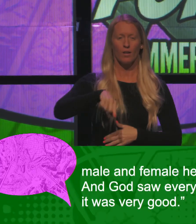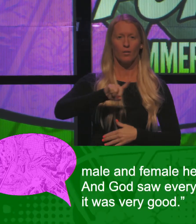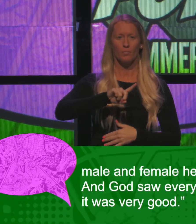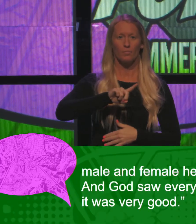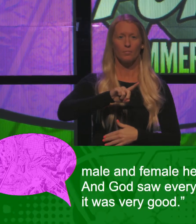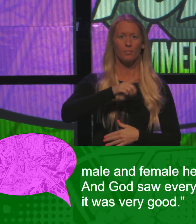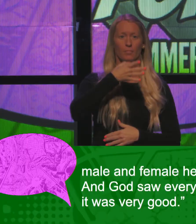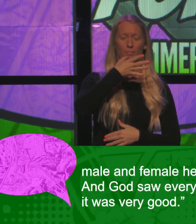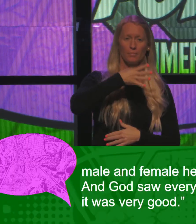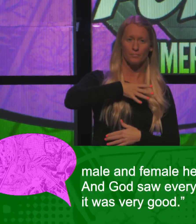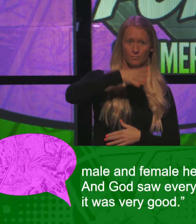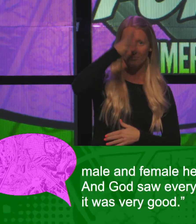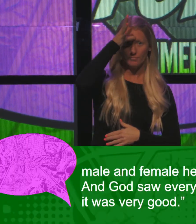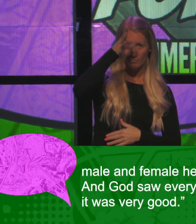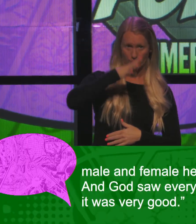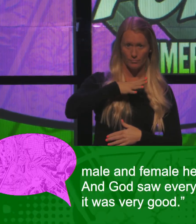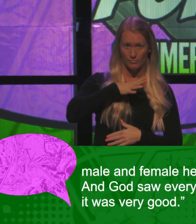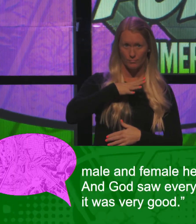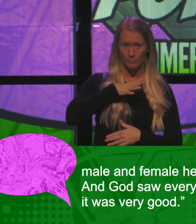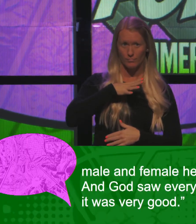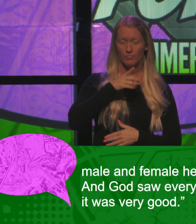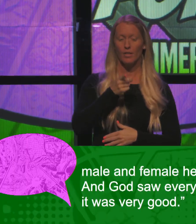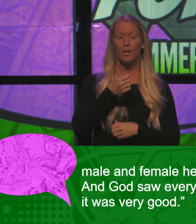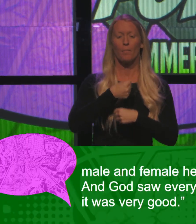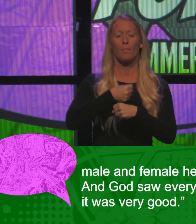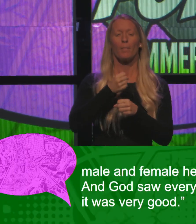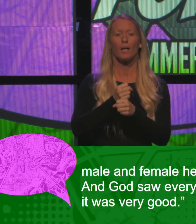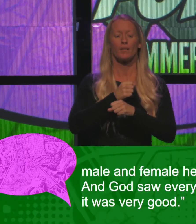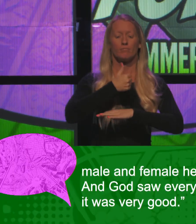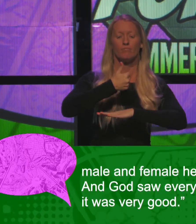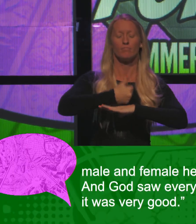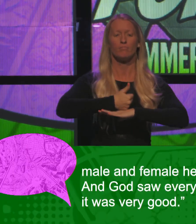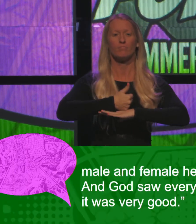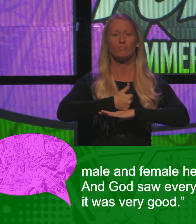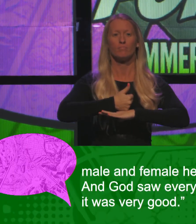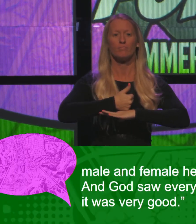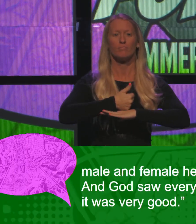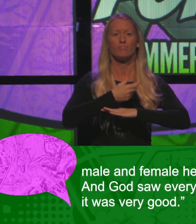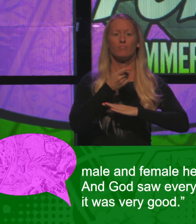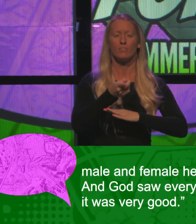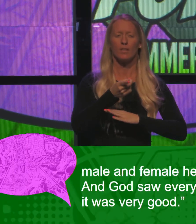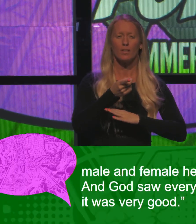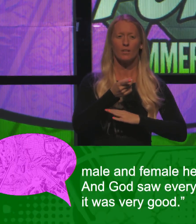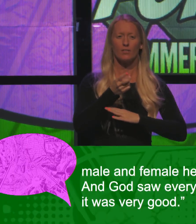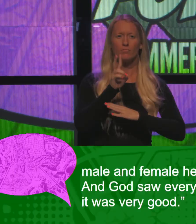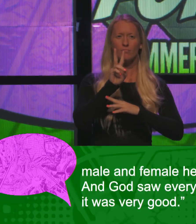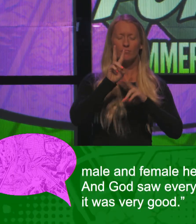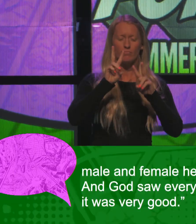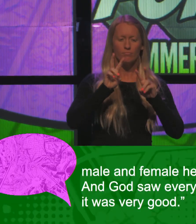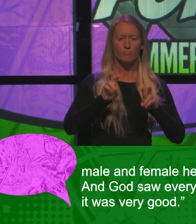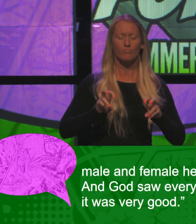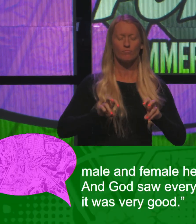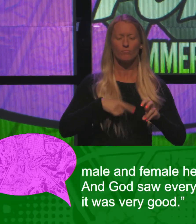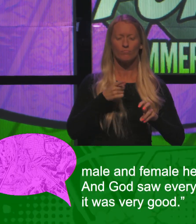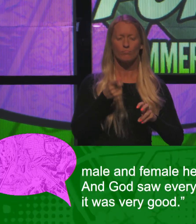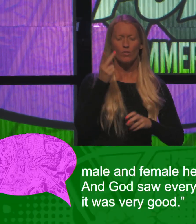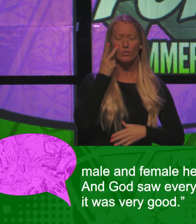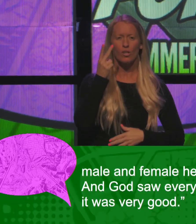Male and female, he created them. And God saw everything that he had made, and behold, it was what?